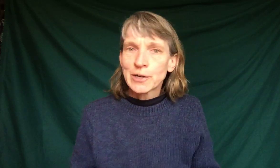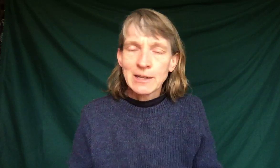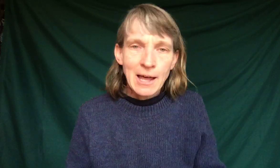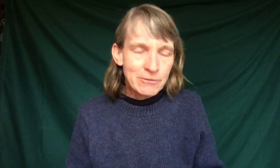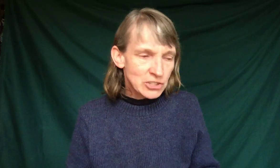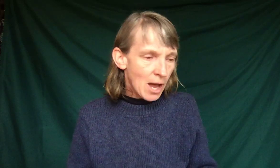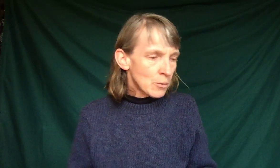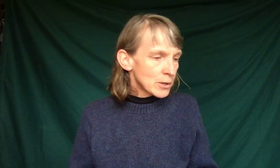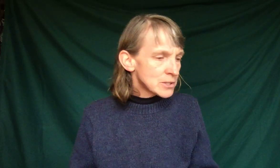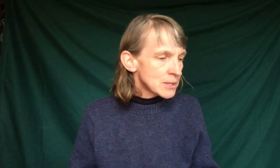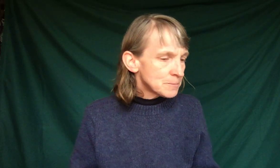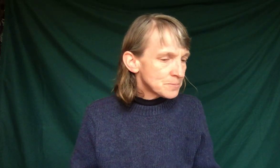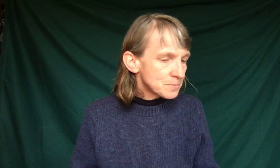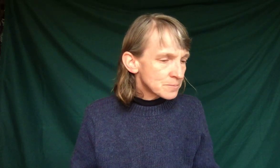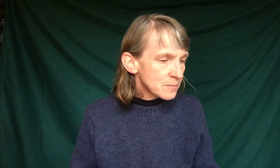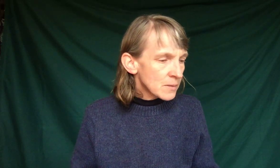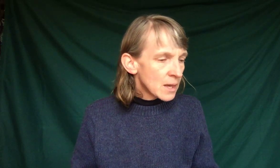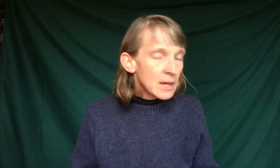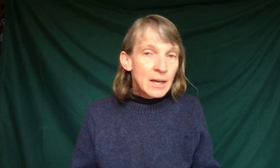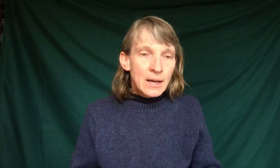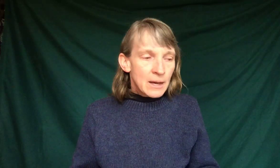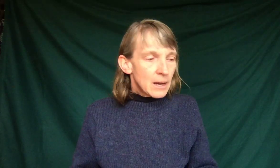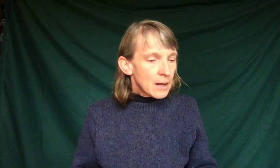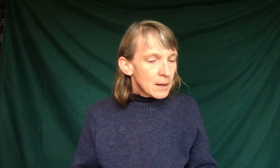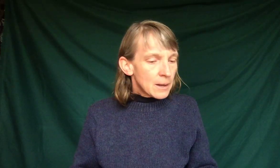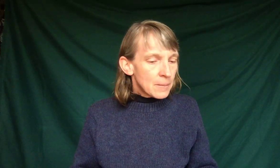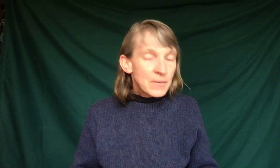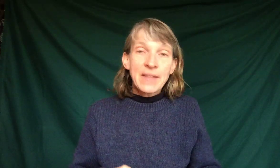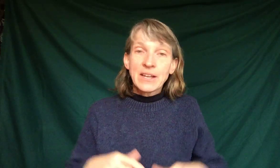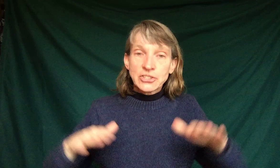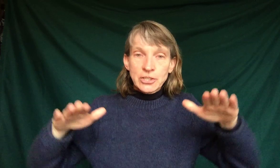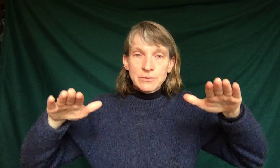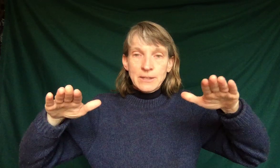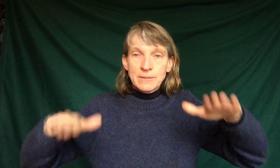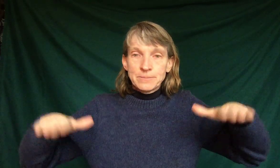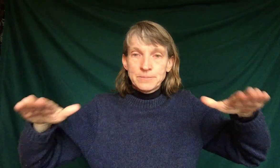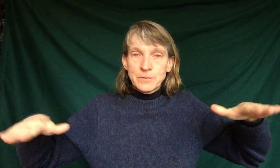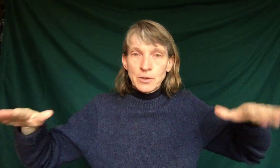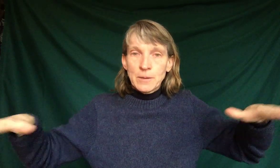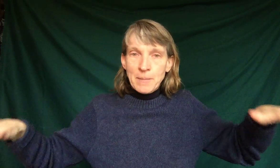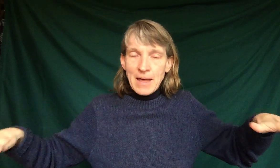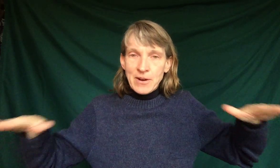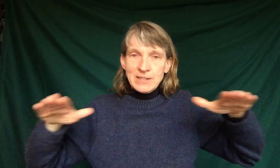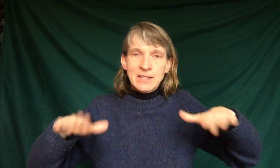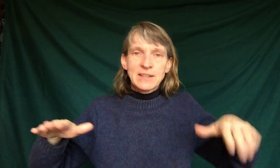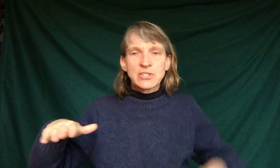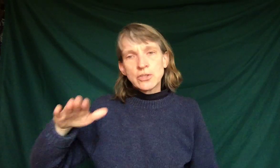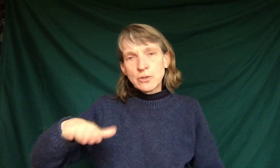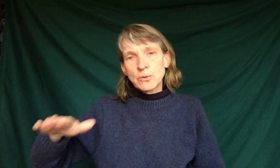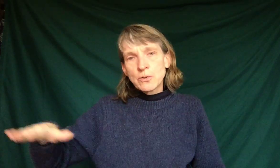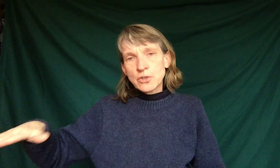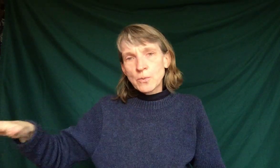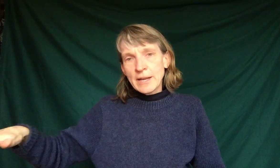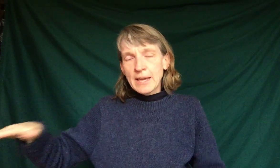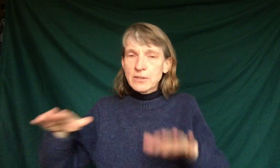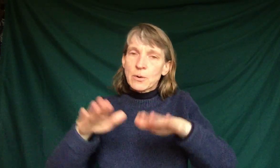a lot of job words. And then children, you You can pat their heads like this. You can do it with just one hand or with